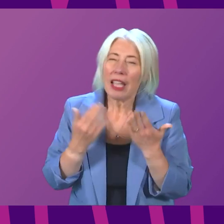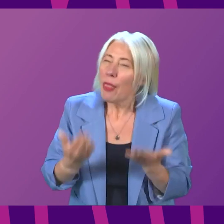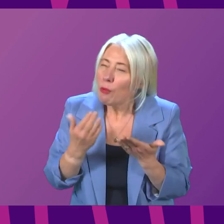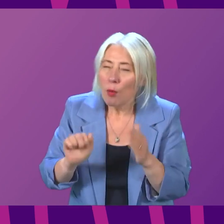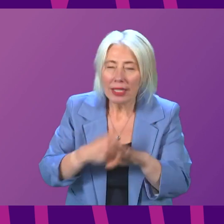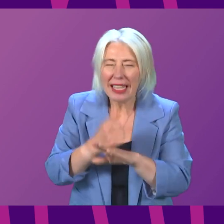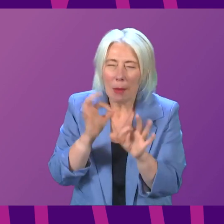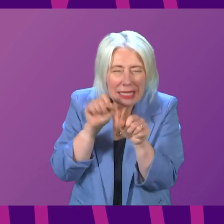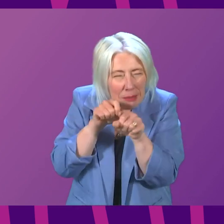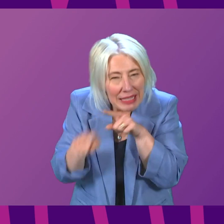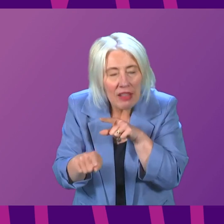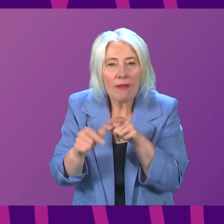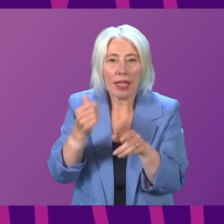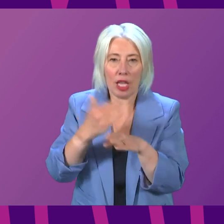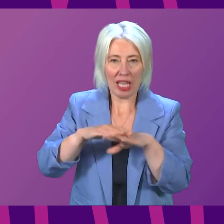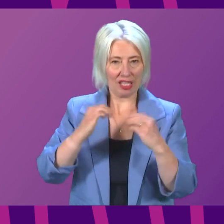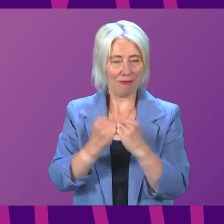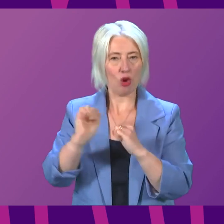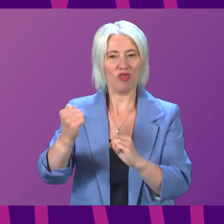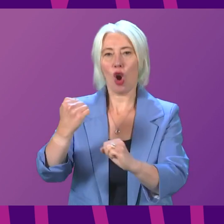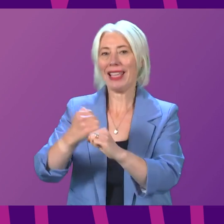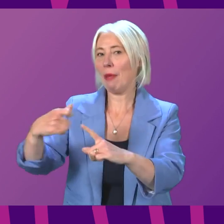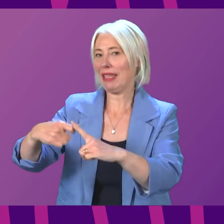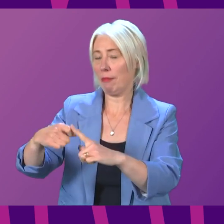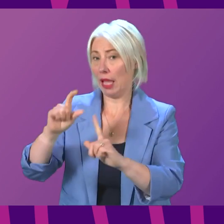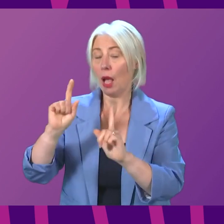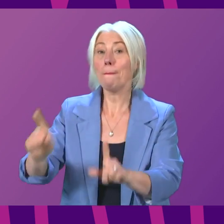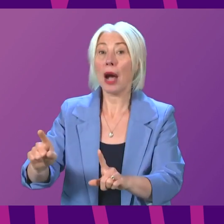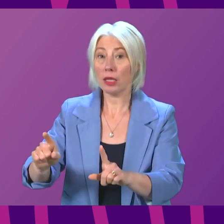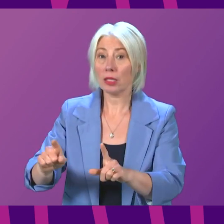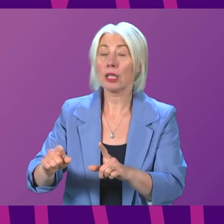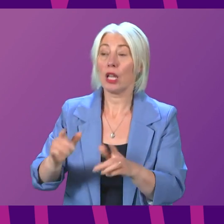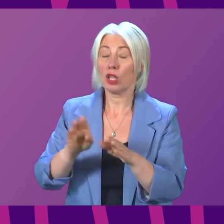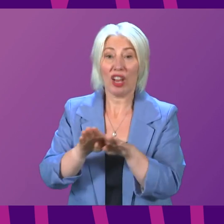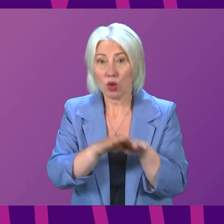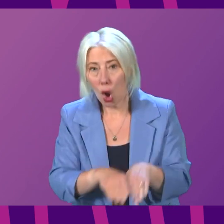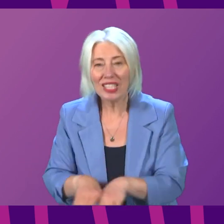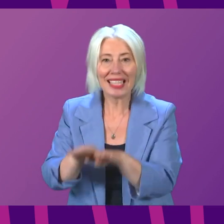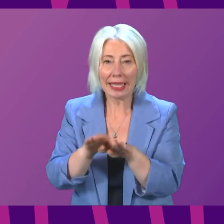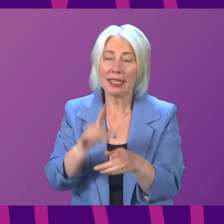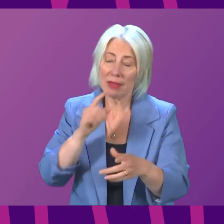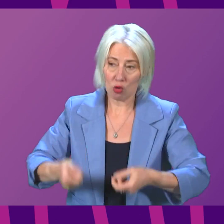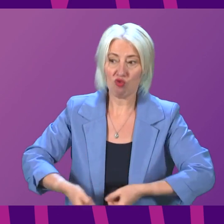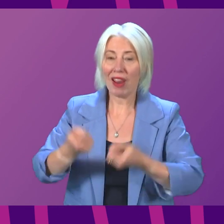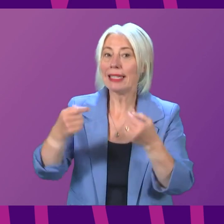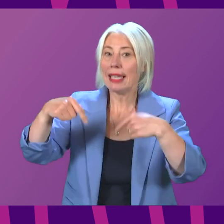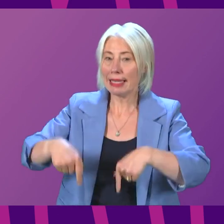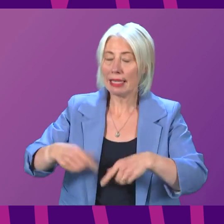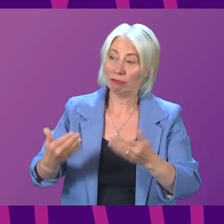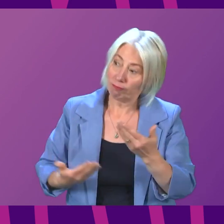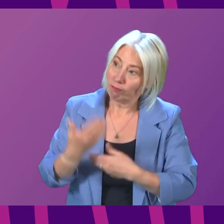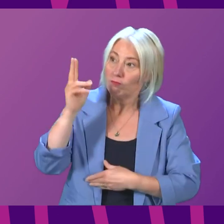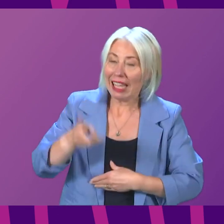a specific gamekeeping taskforce. However, in the interest of trying to get consensus here, given that the issue has been raised and a renewed